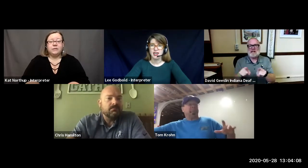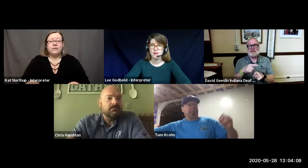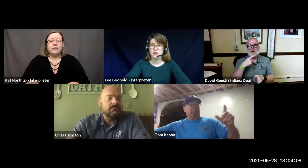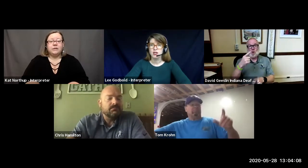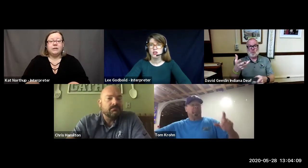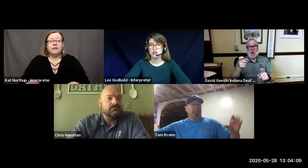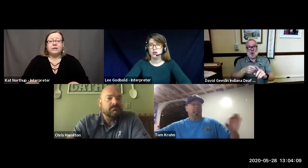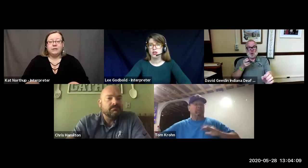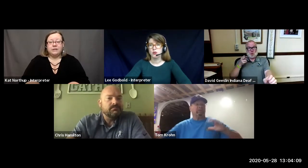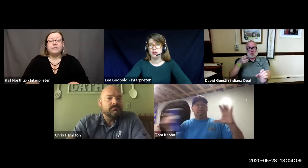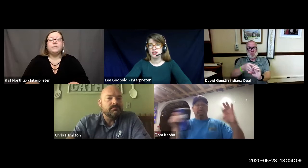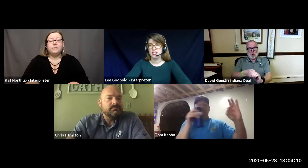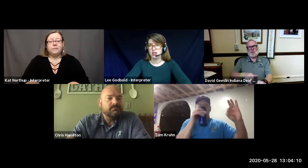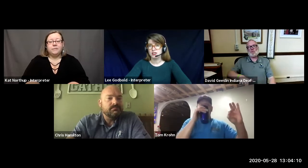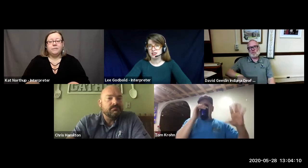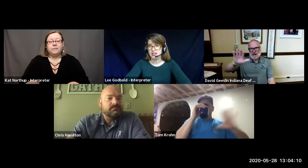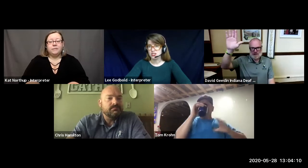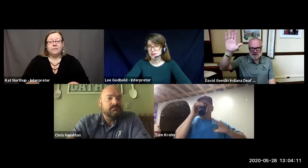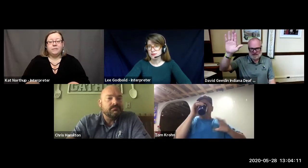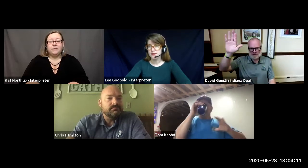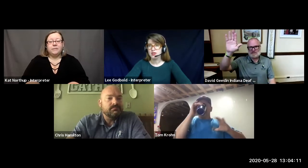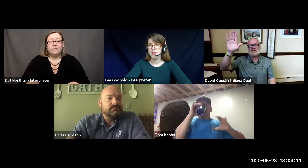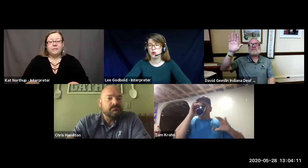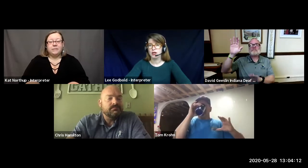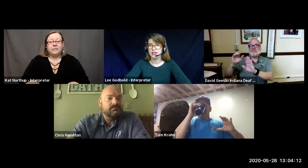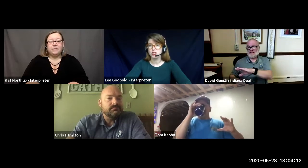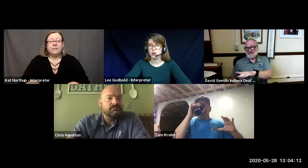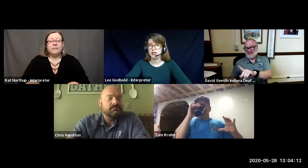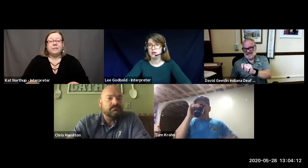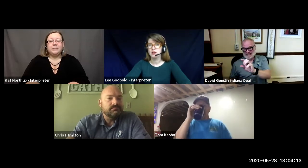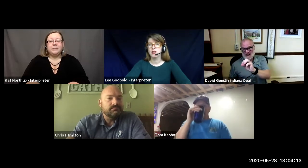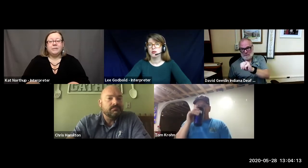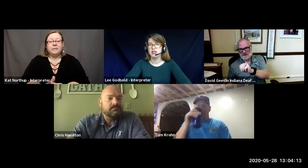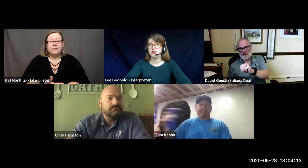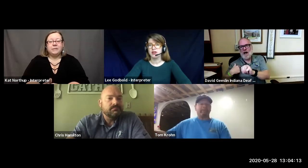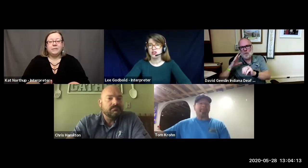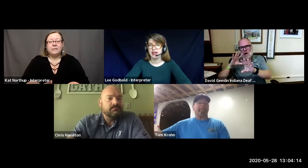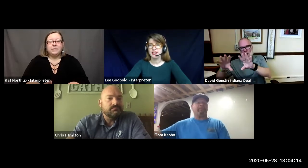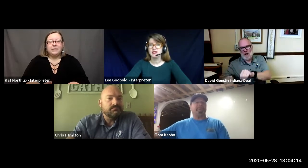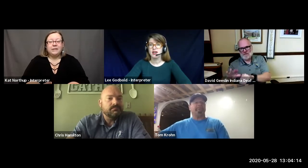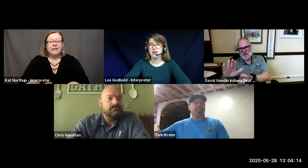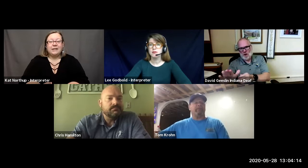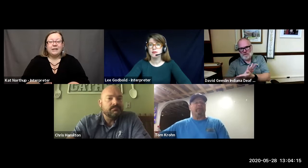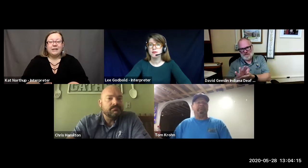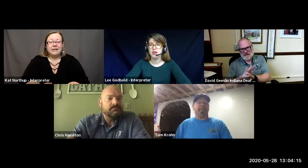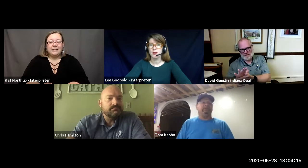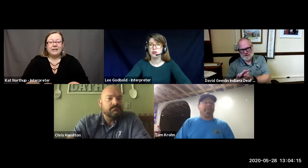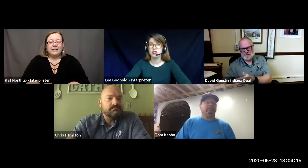NDIAA. So he will be leading our discussion. If you're wanting to join, please raise your hand. Tom, I'm going to turn